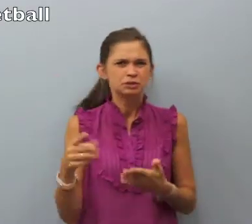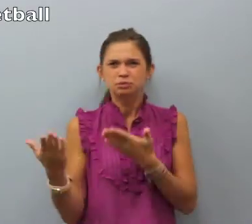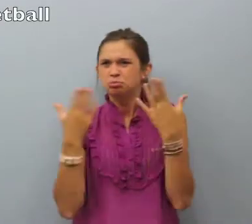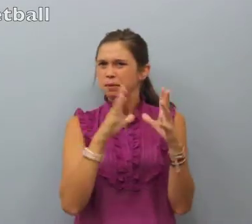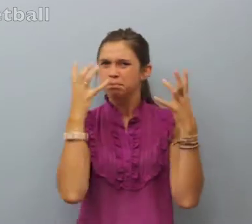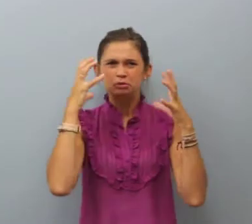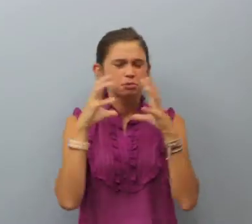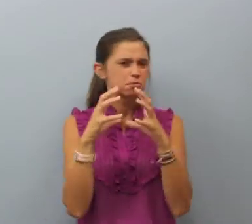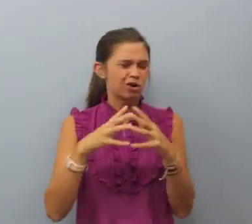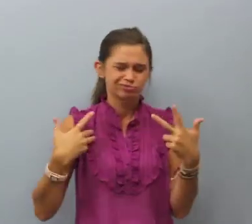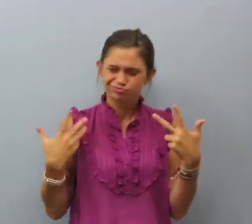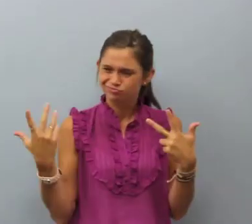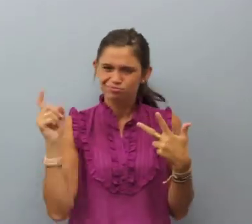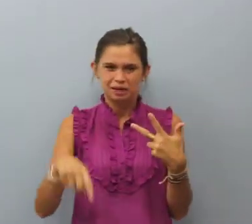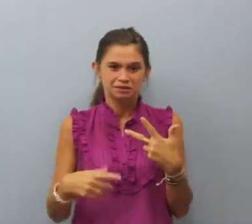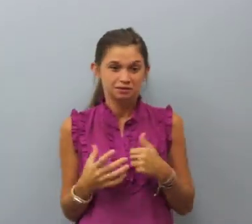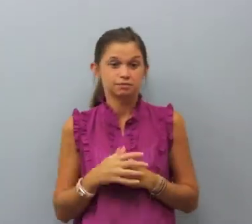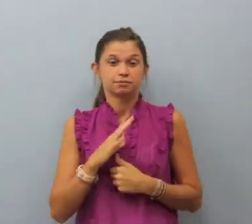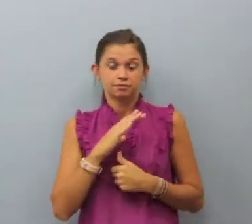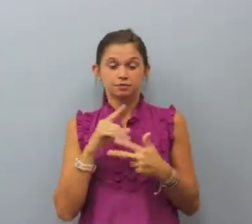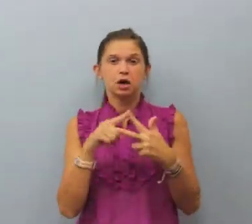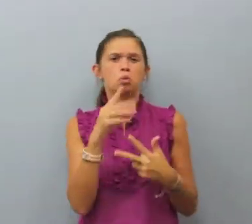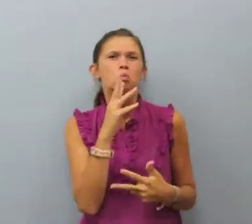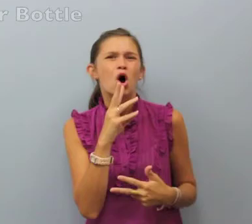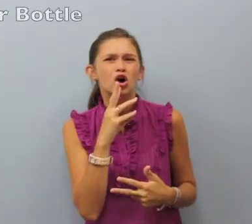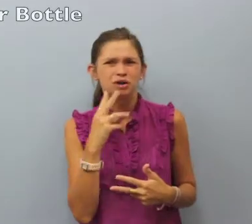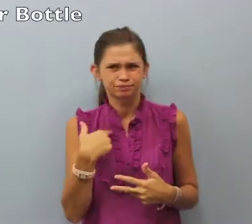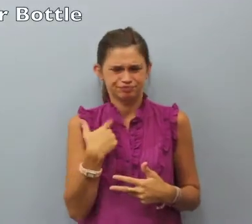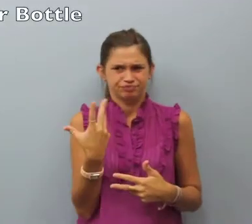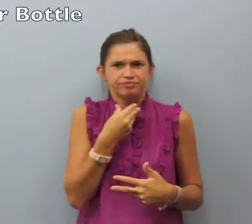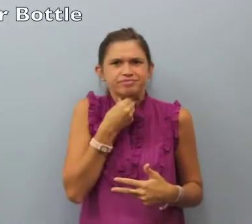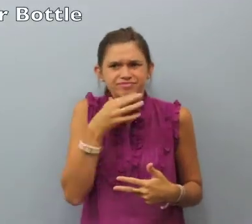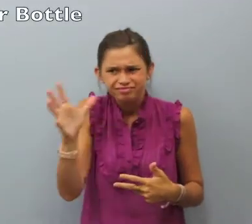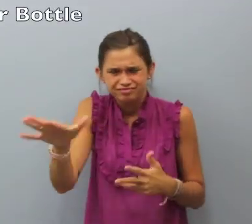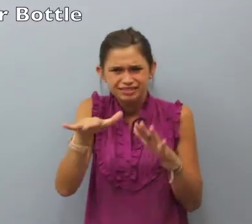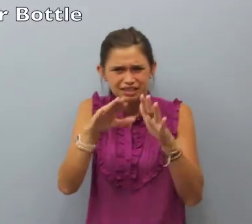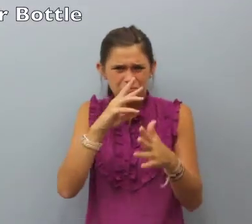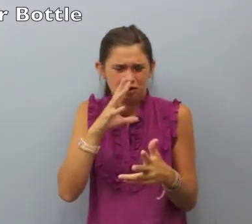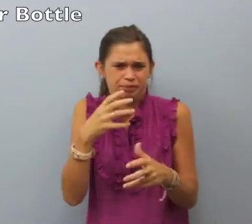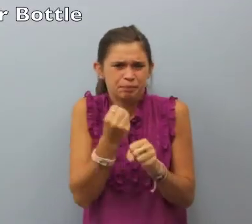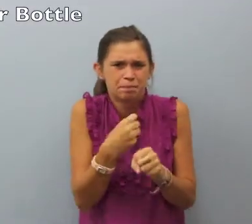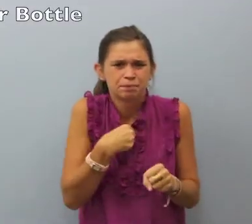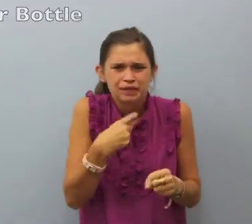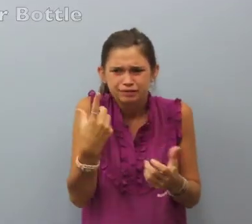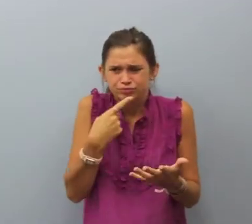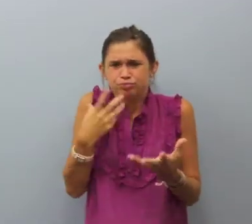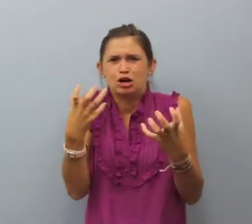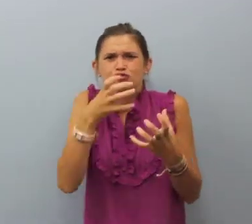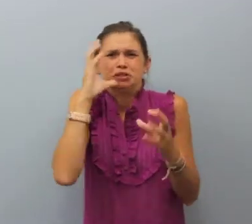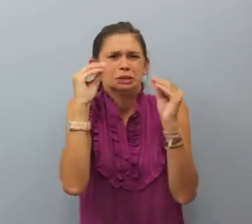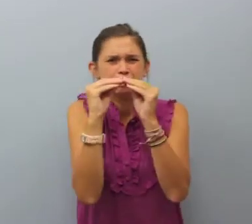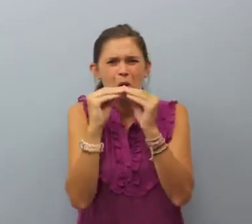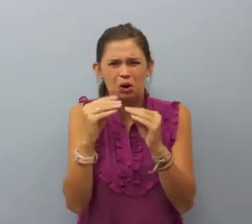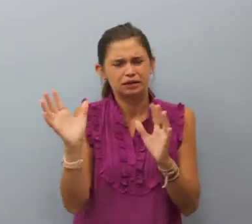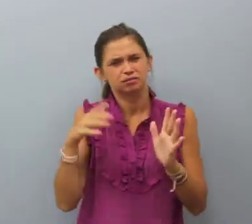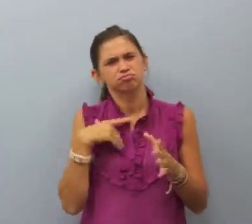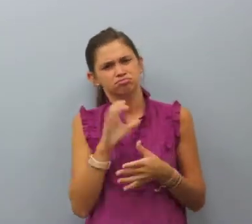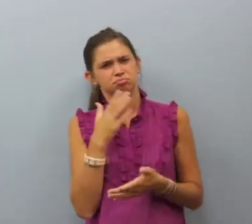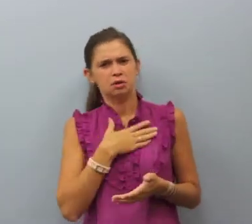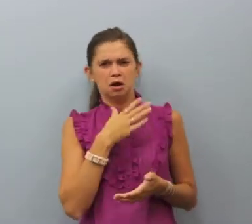I'd bring a basketball, of course. I'd have to have a basketball, and of course, water bottle. I'd need